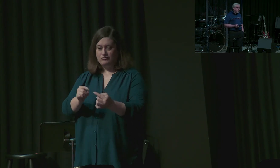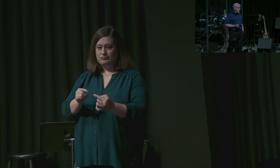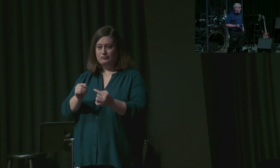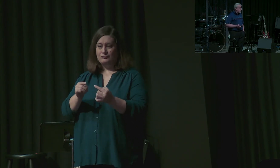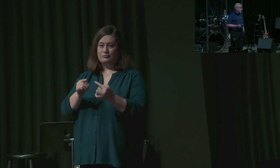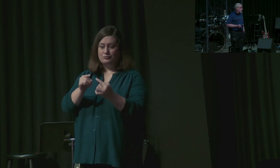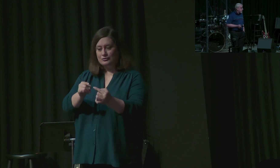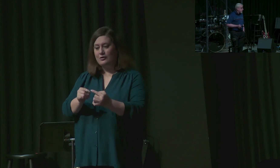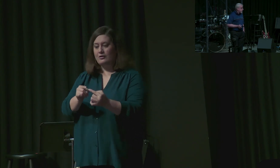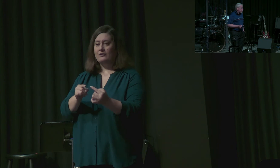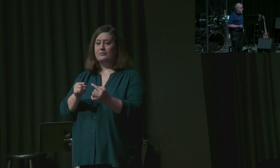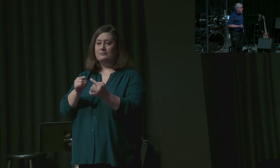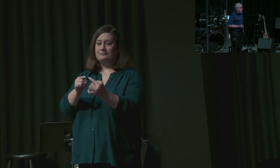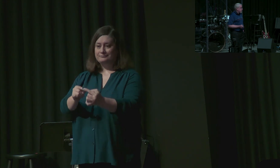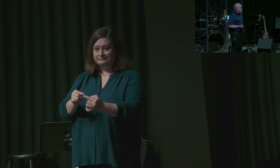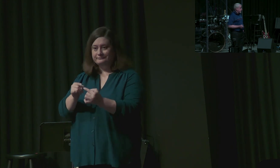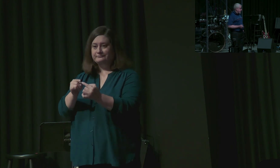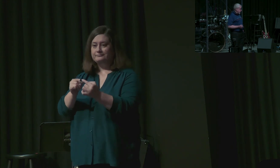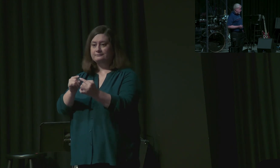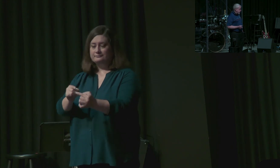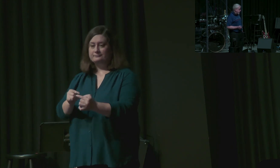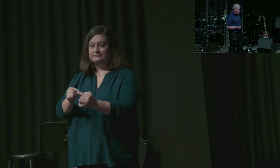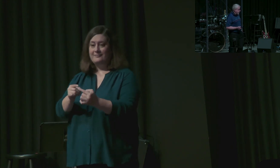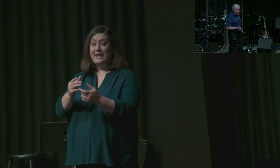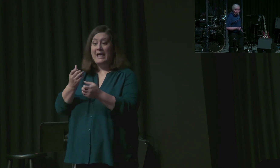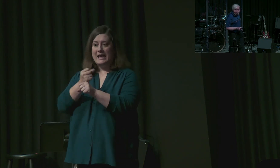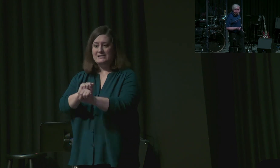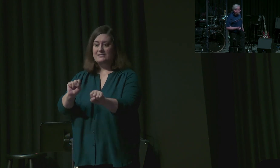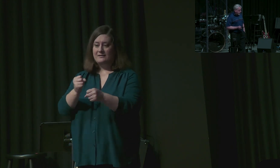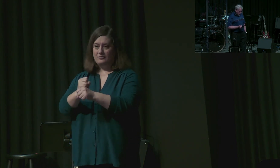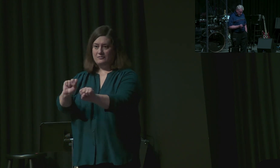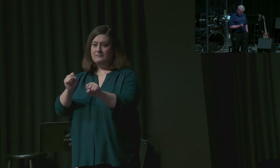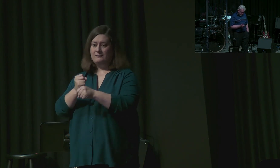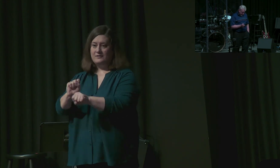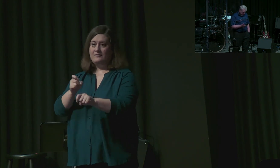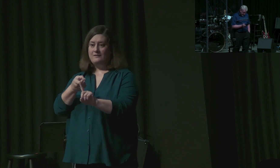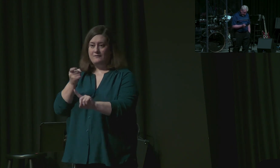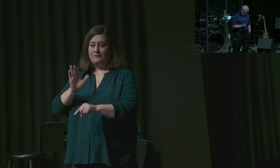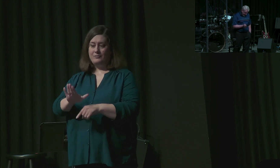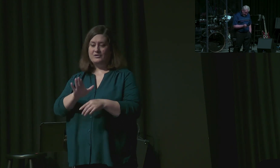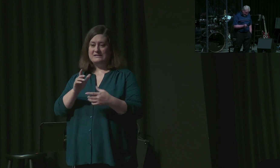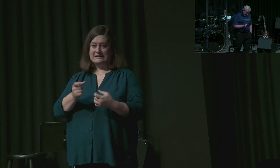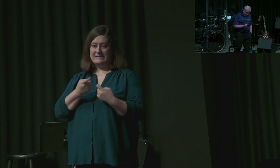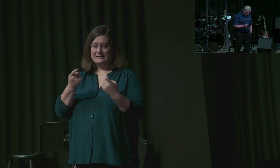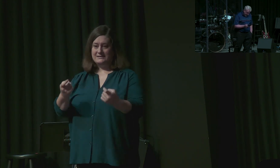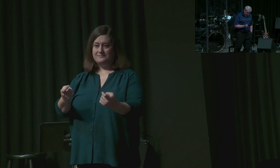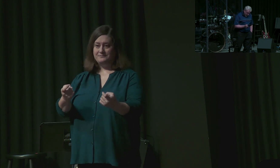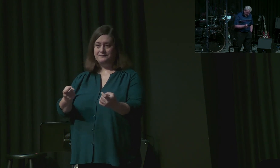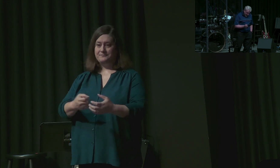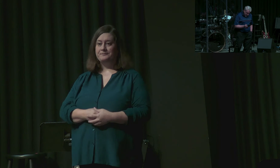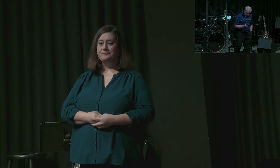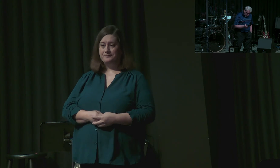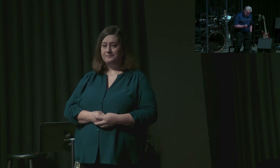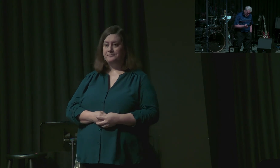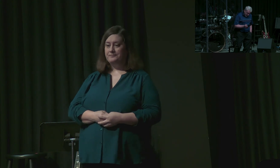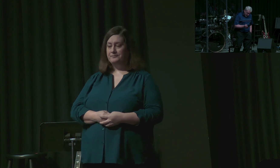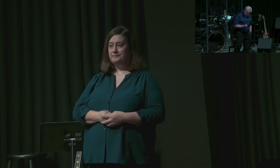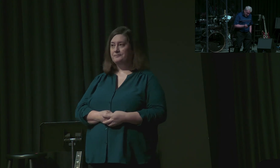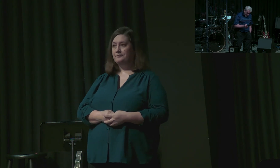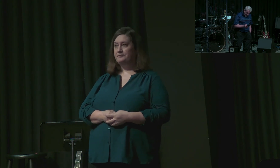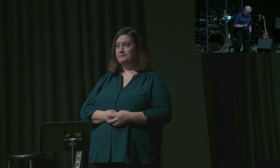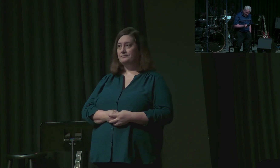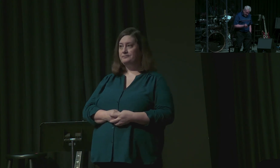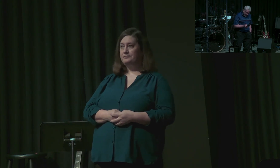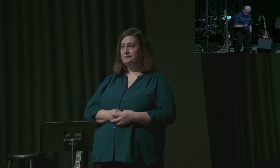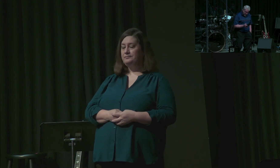of God's people from their sin and their sins. In the blessing, Jacob invokes